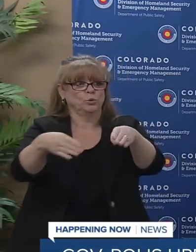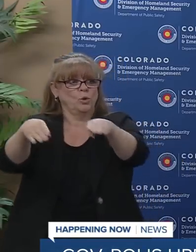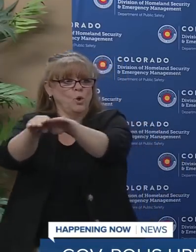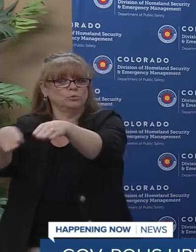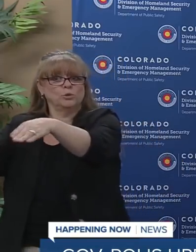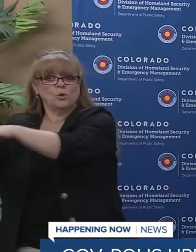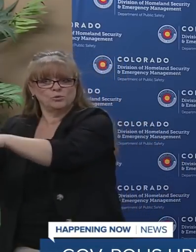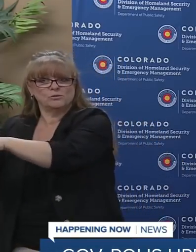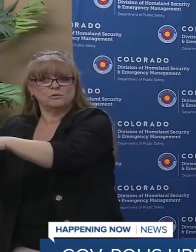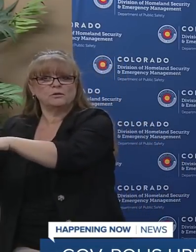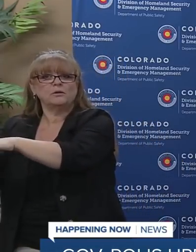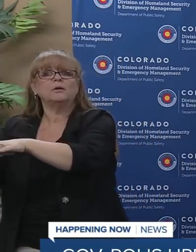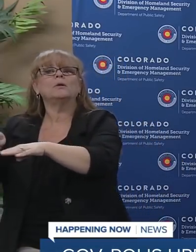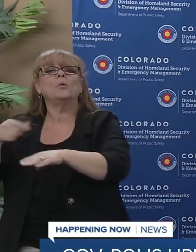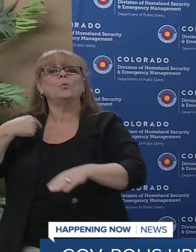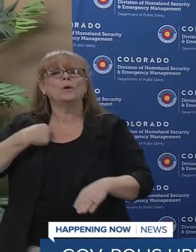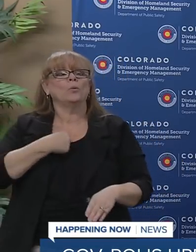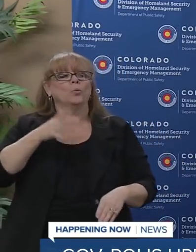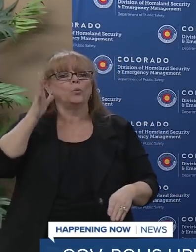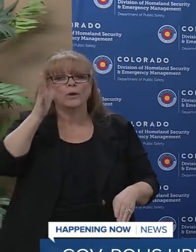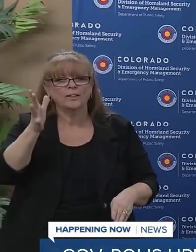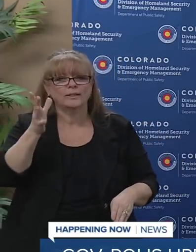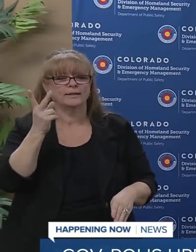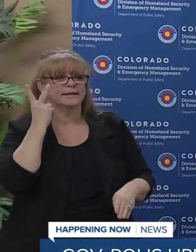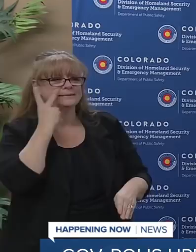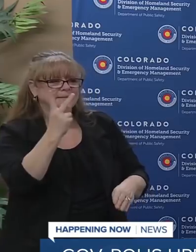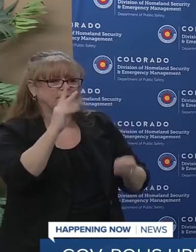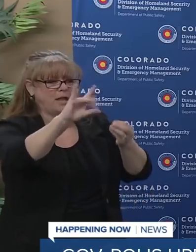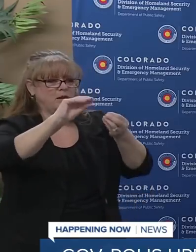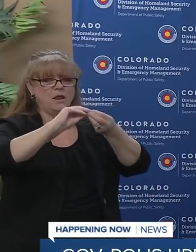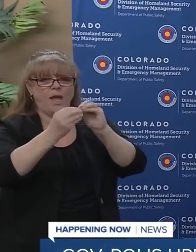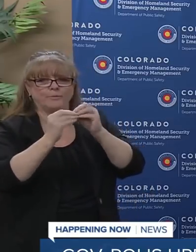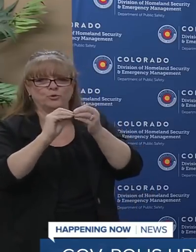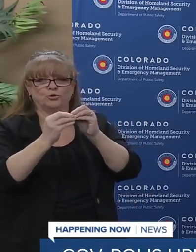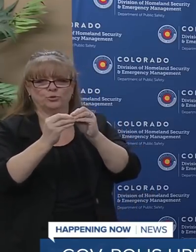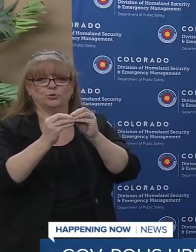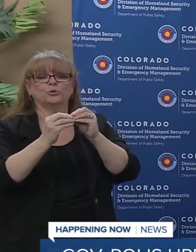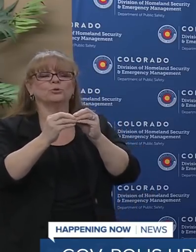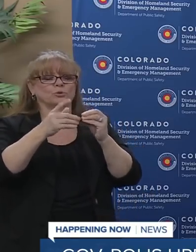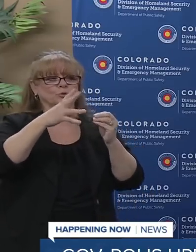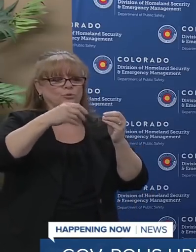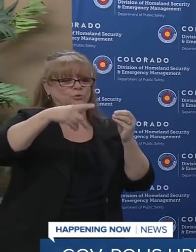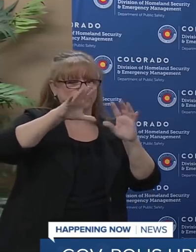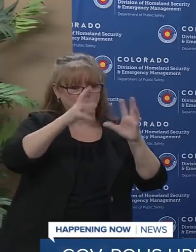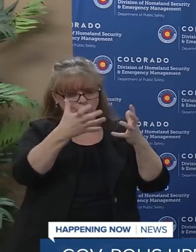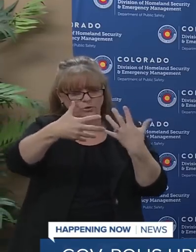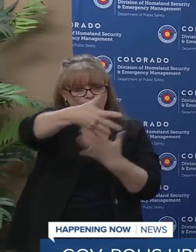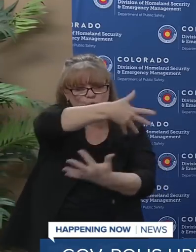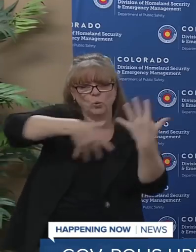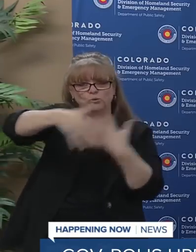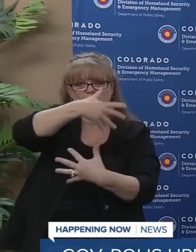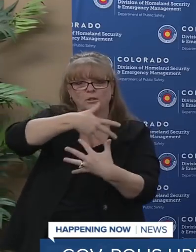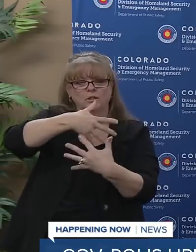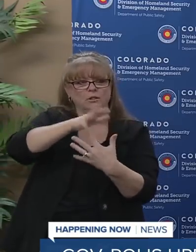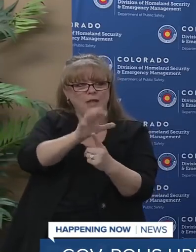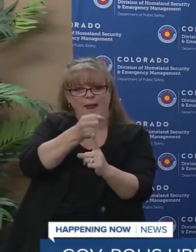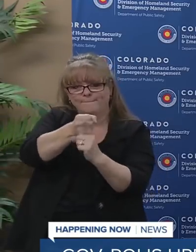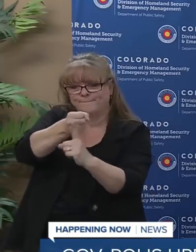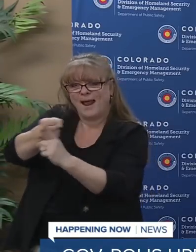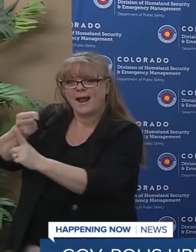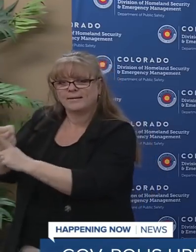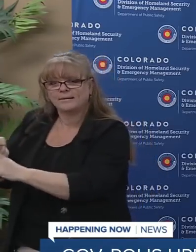distancing. And then we also hope, this starts today, wearing masks, right? You're wearing masks if you're going to the grocery store today. Or if you are one of the people